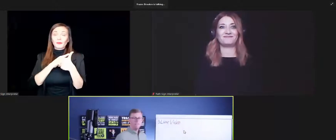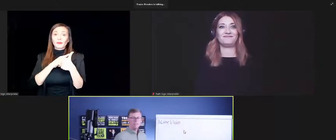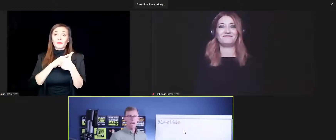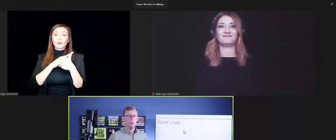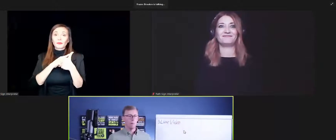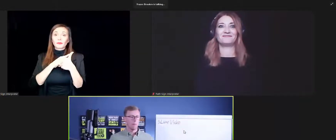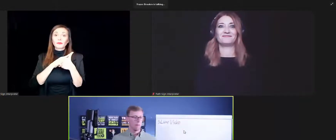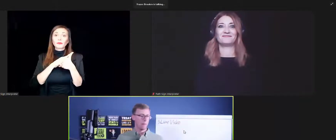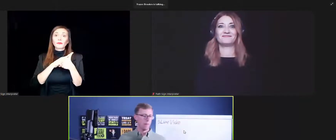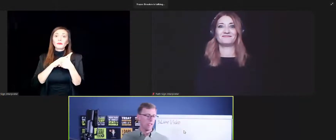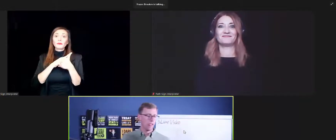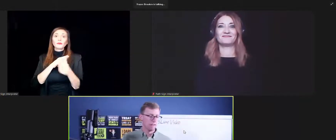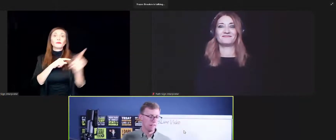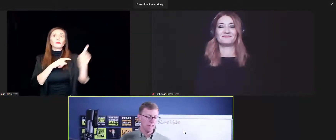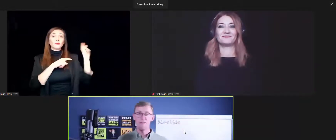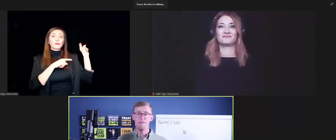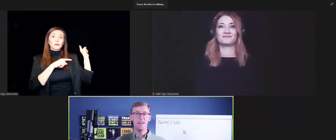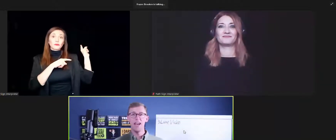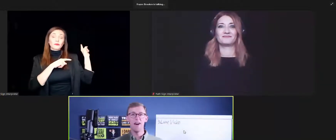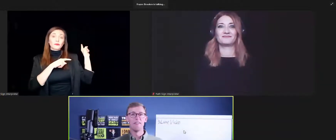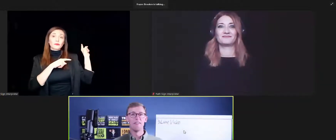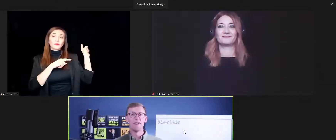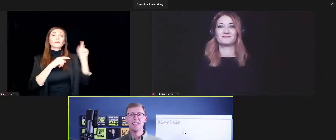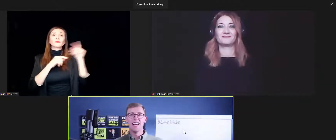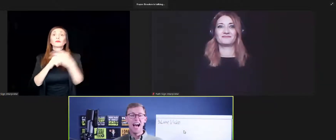Live video.